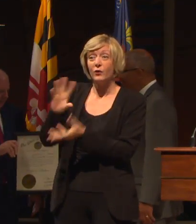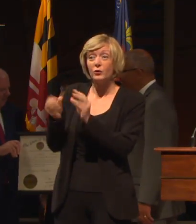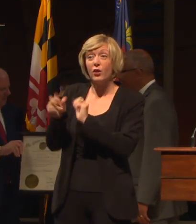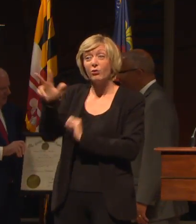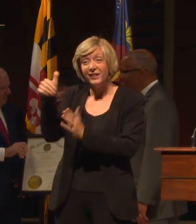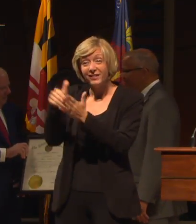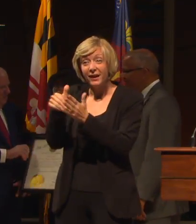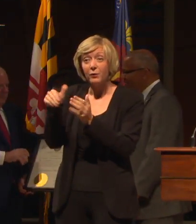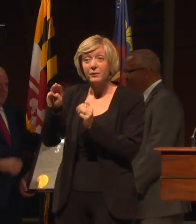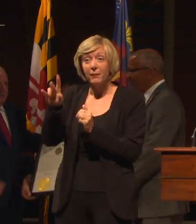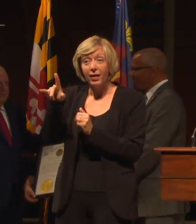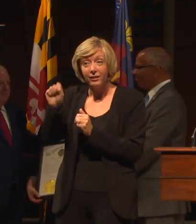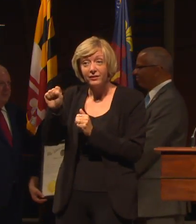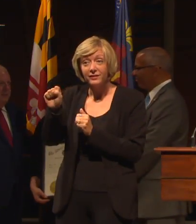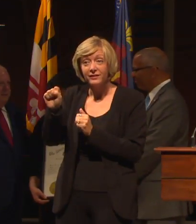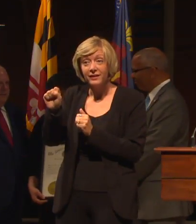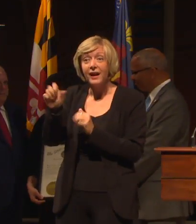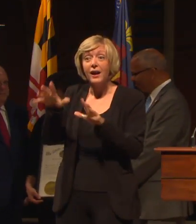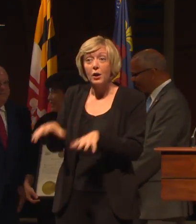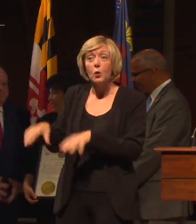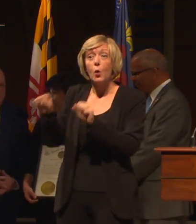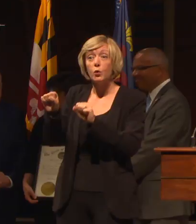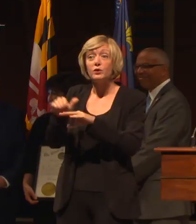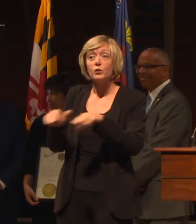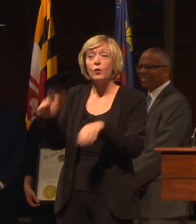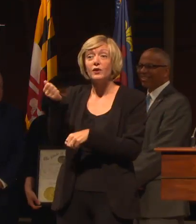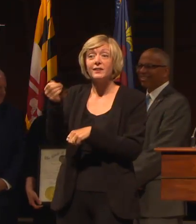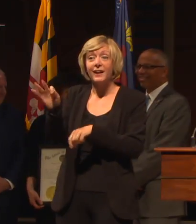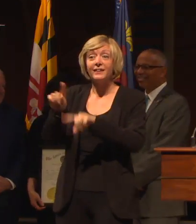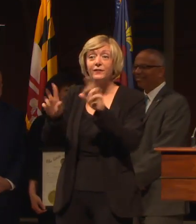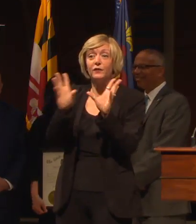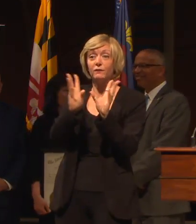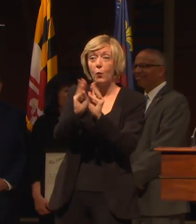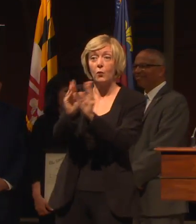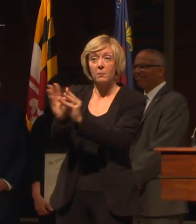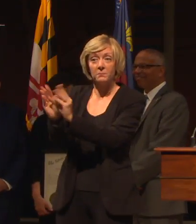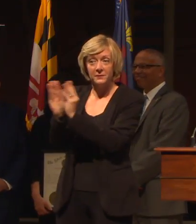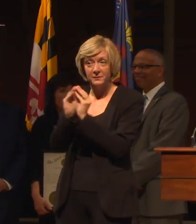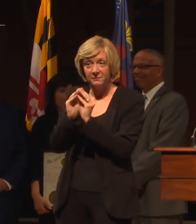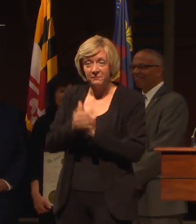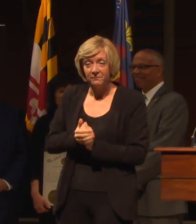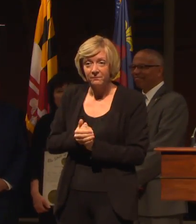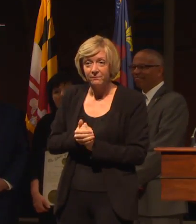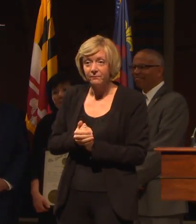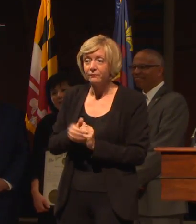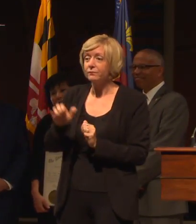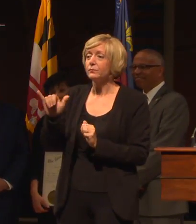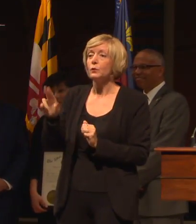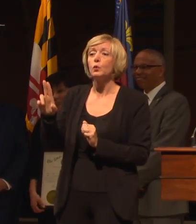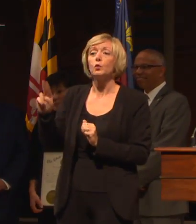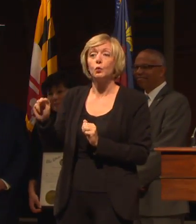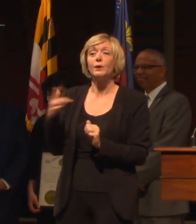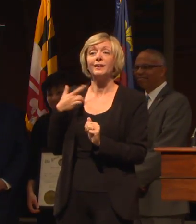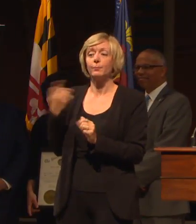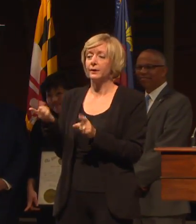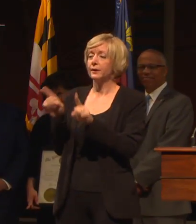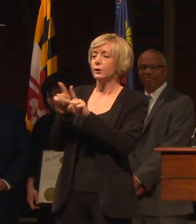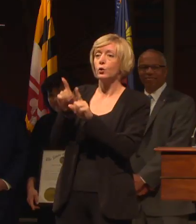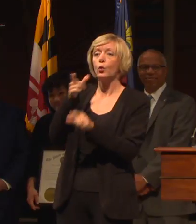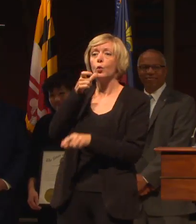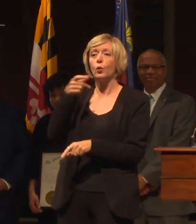3,000 miles and conducted over 19 forums. Yoon is typically joined by